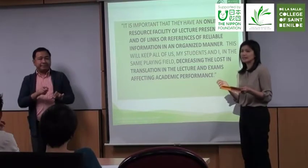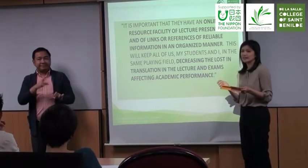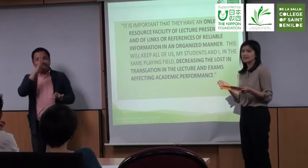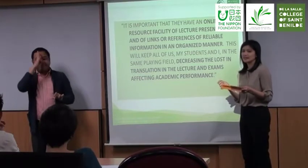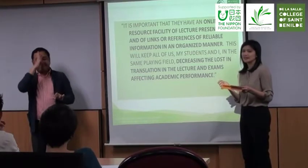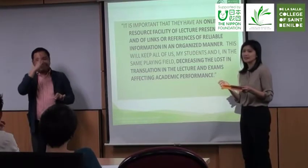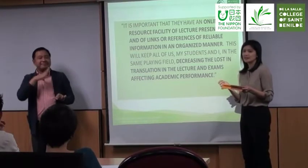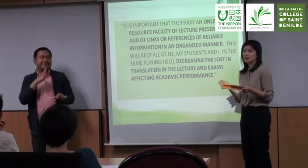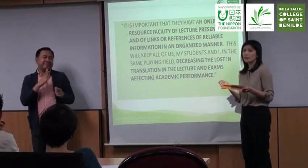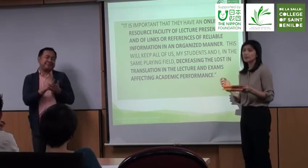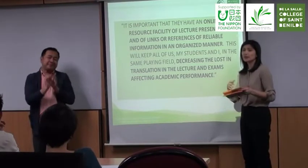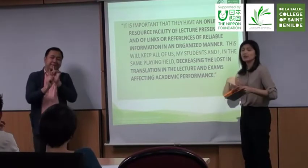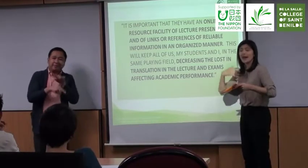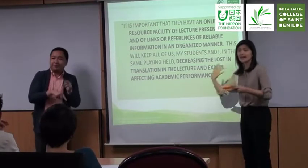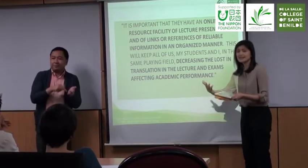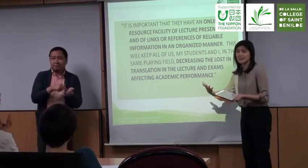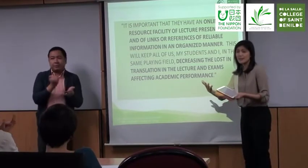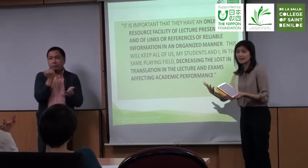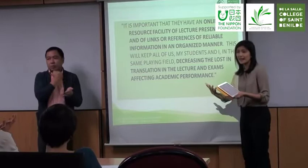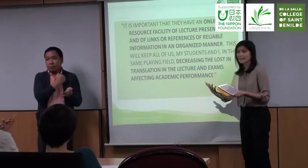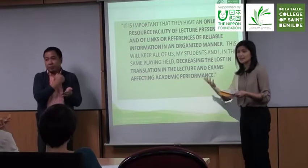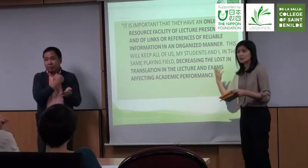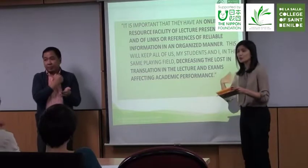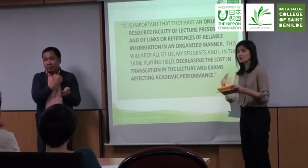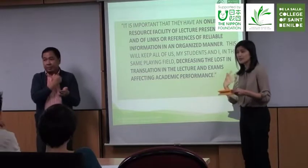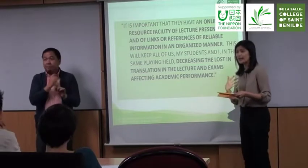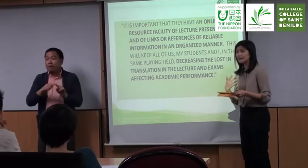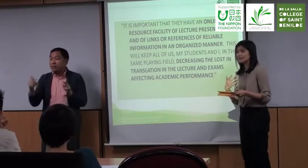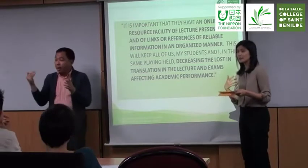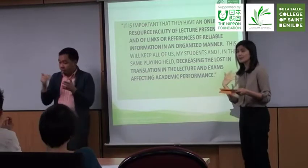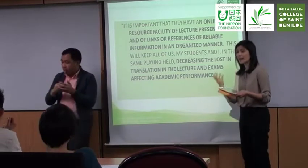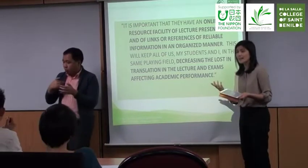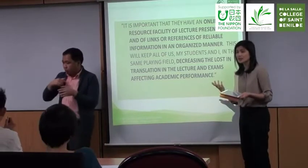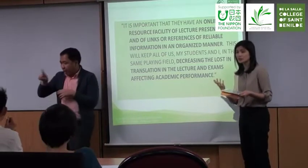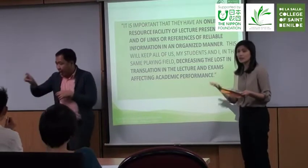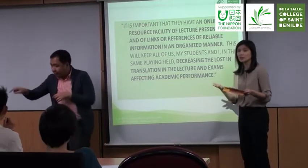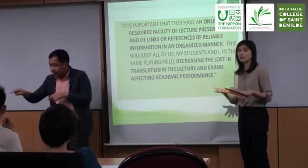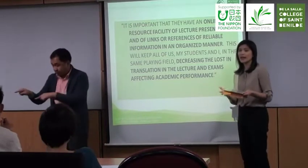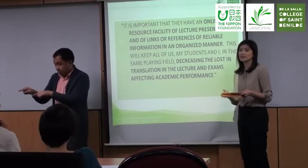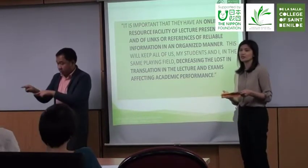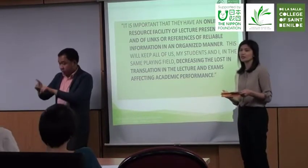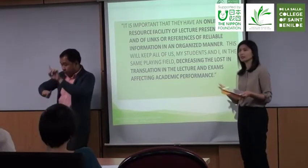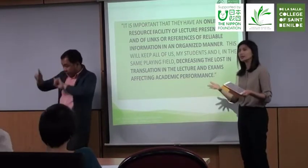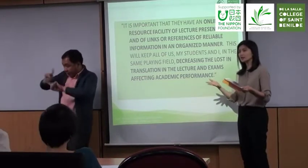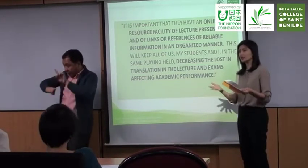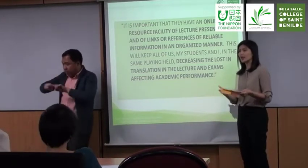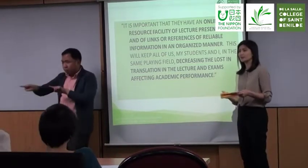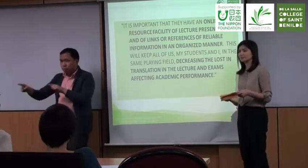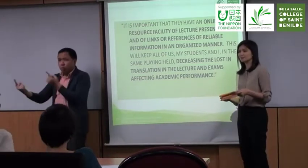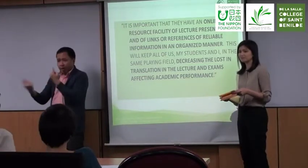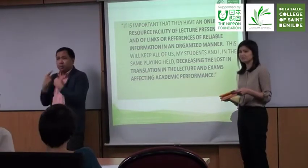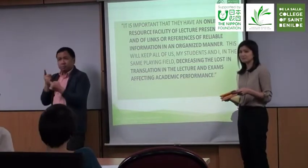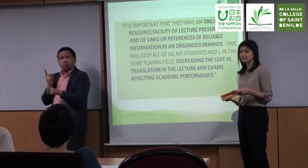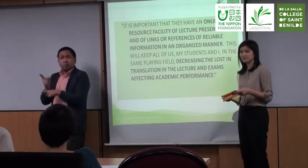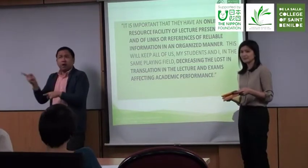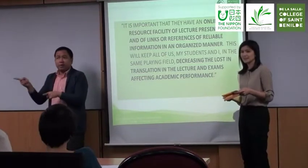incorrectly. But if you ask them again and you use signs, when they answer, they know the answer. It means it's correct.